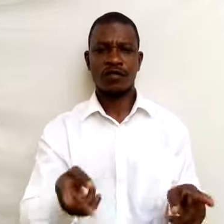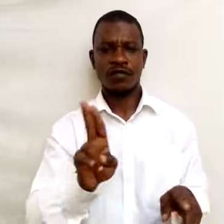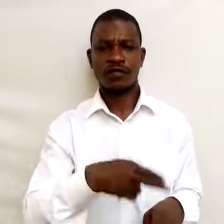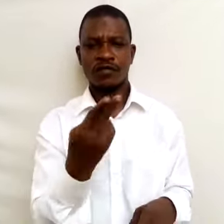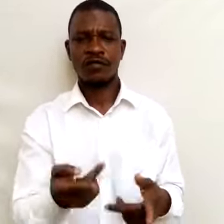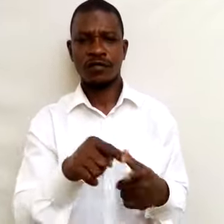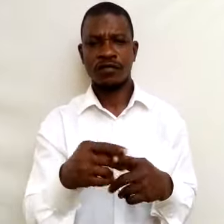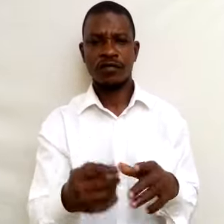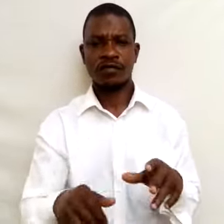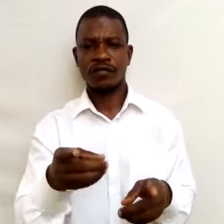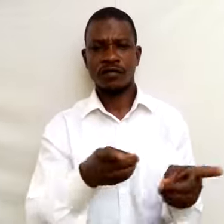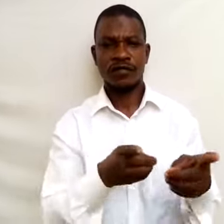the definition of